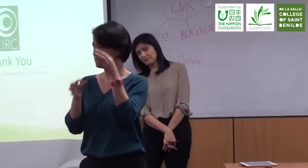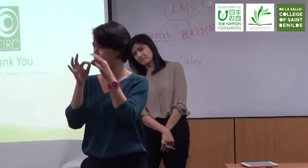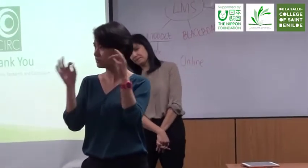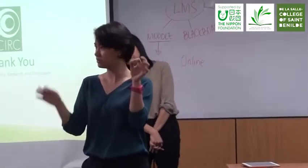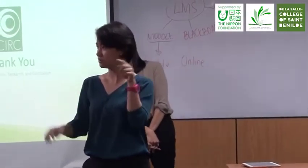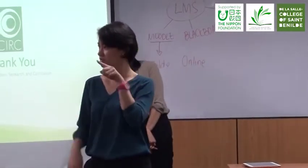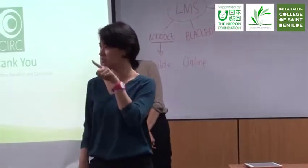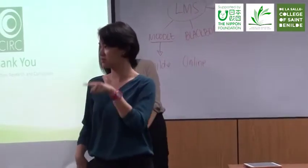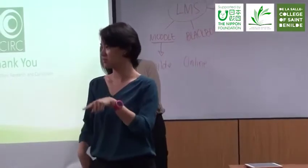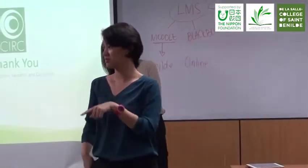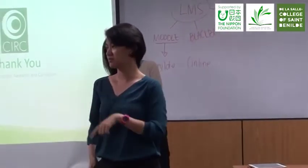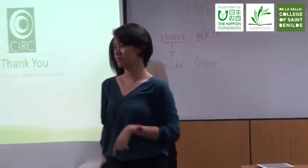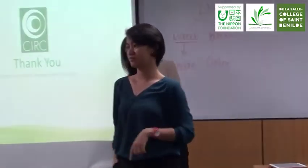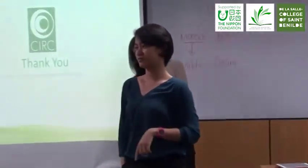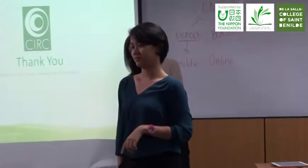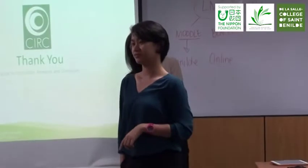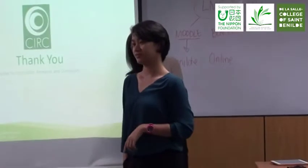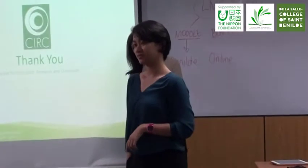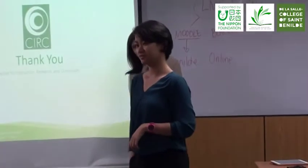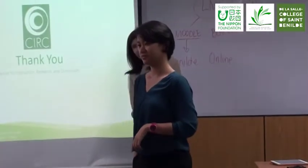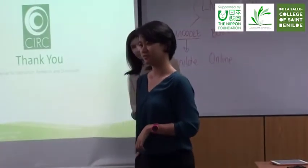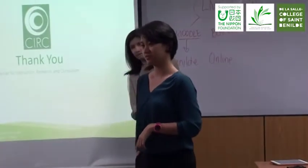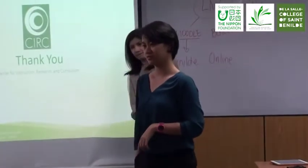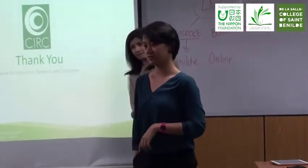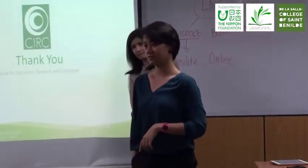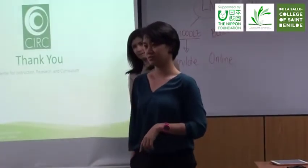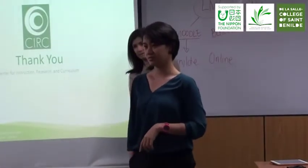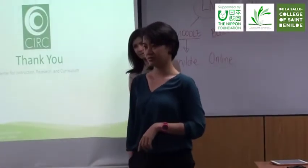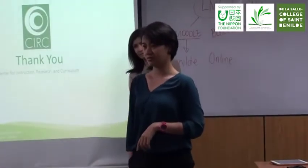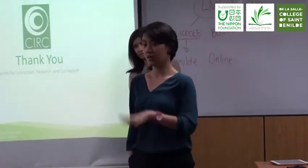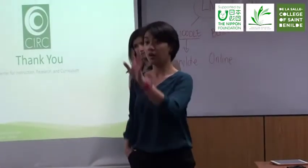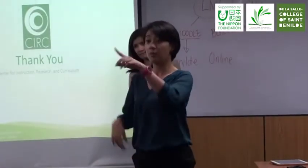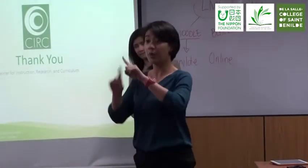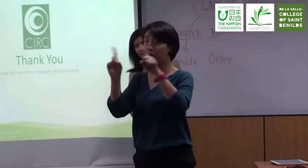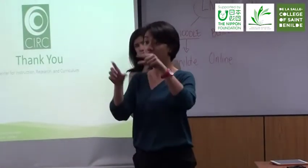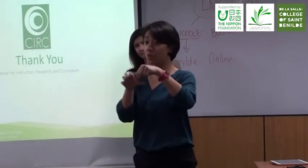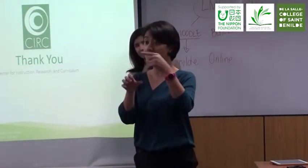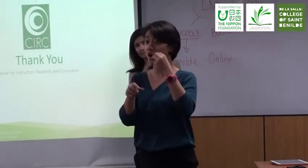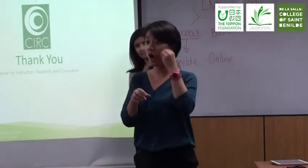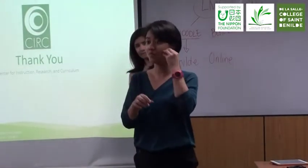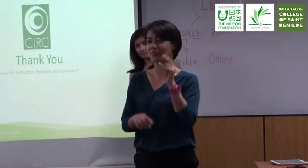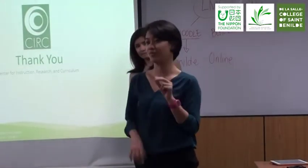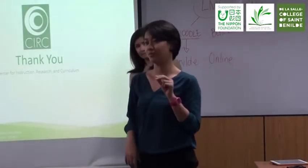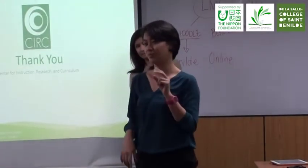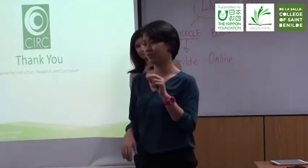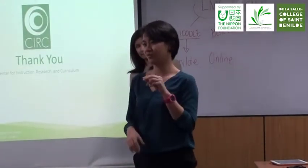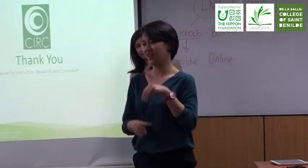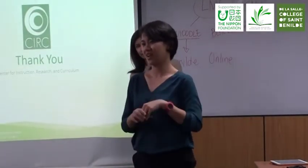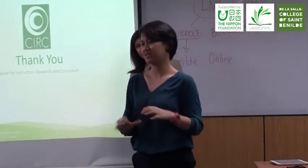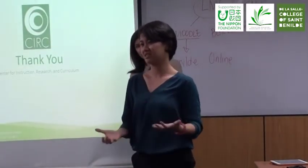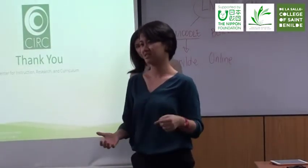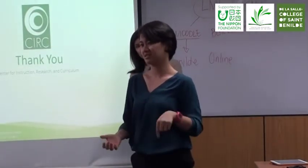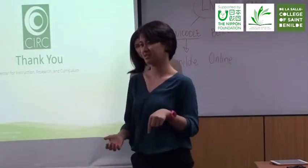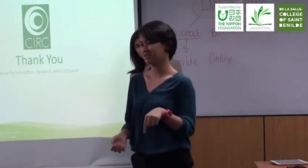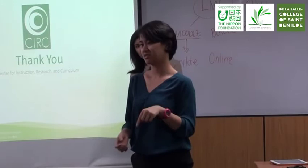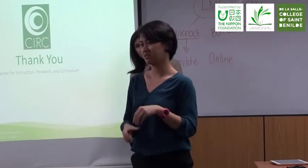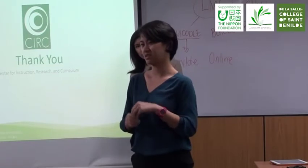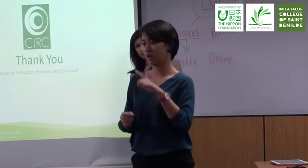Meaning, they make use of references, not just their own opinions. In answering to questions, but they should have